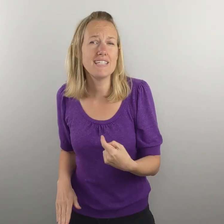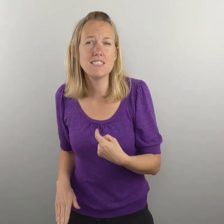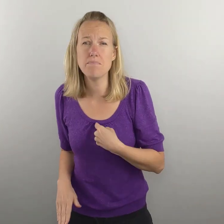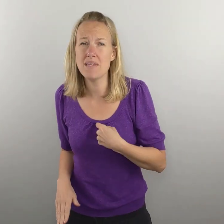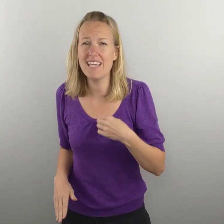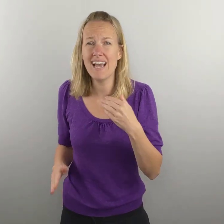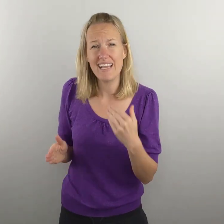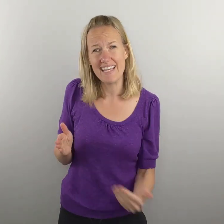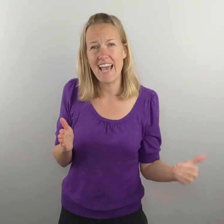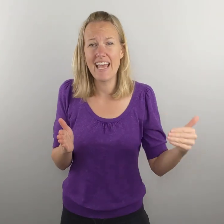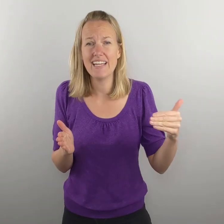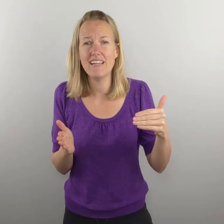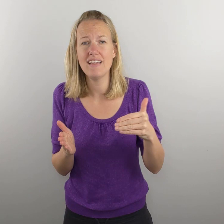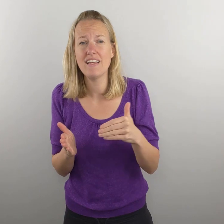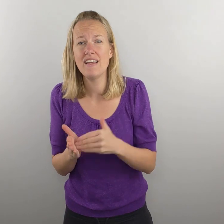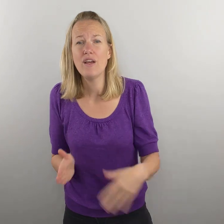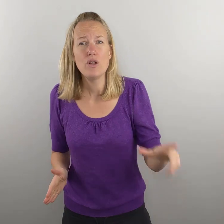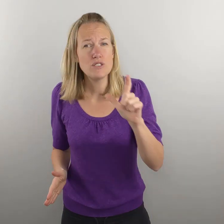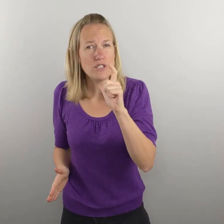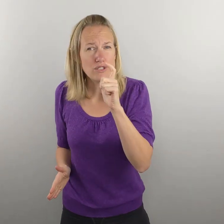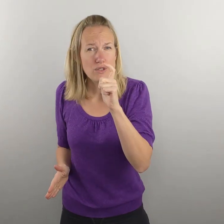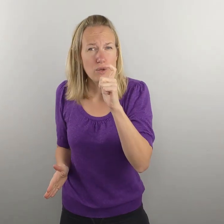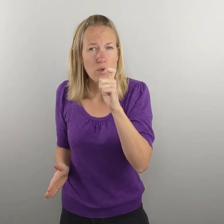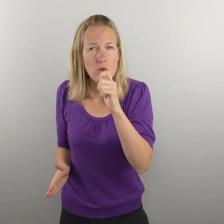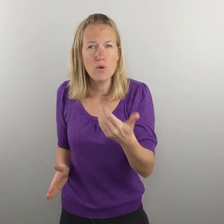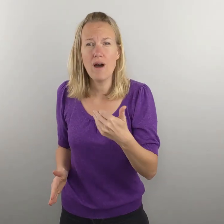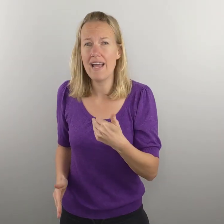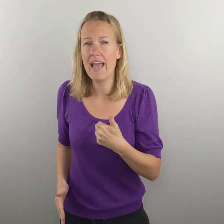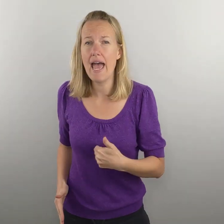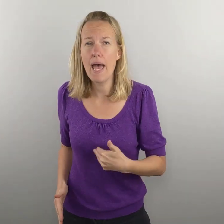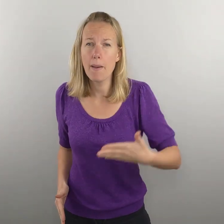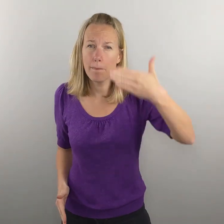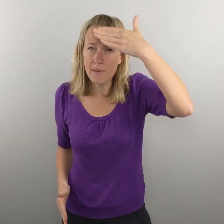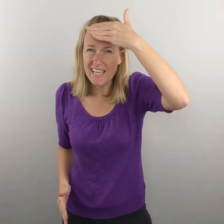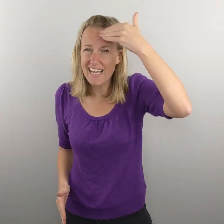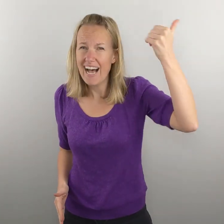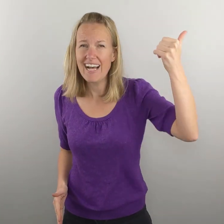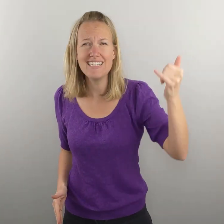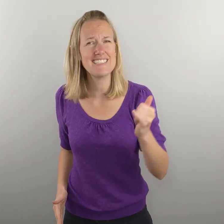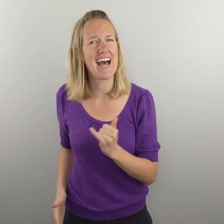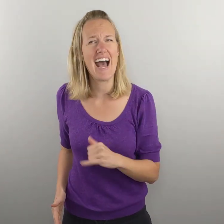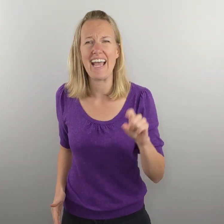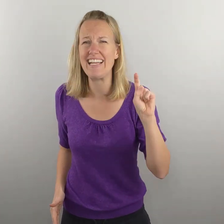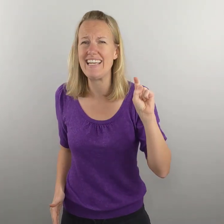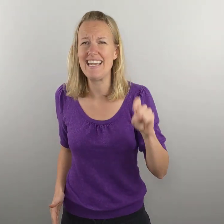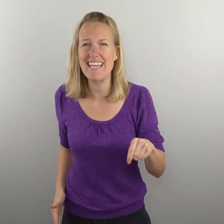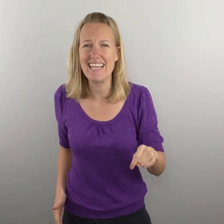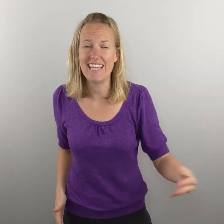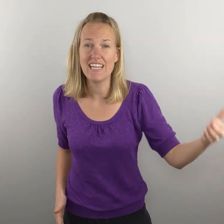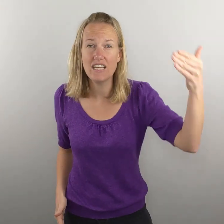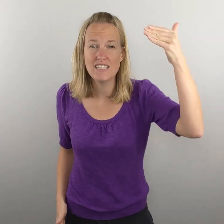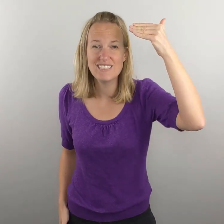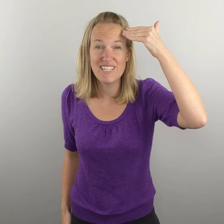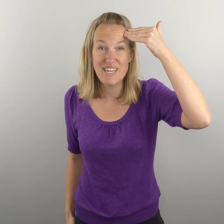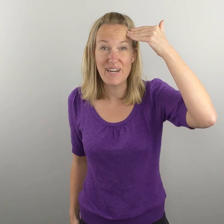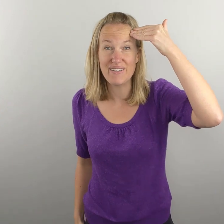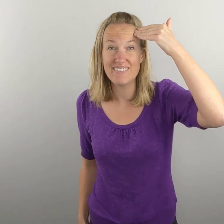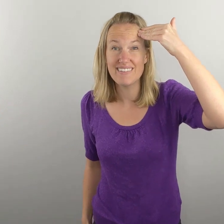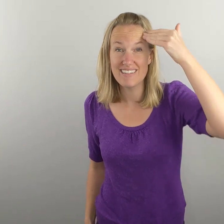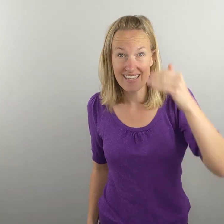Remind me again just who I am because I need to know.